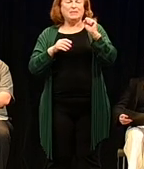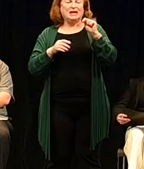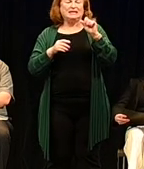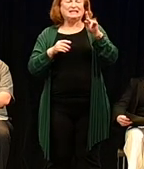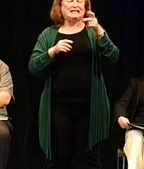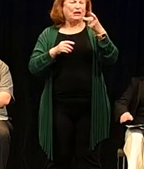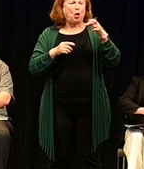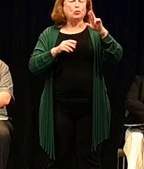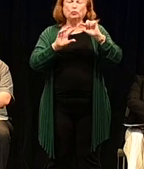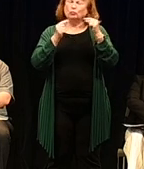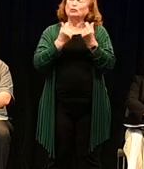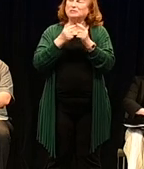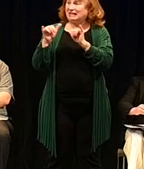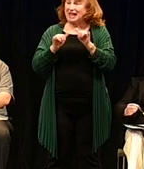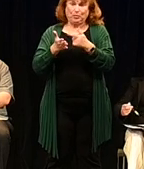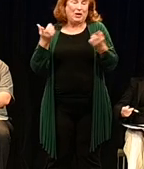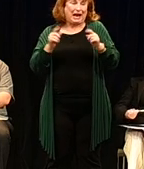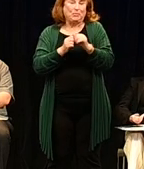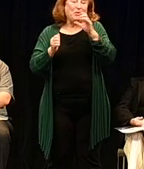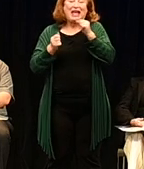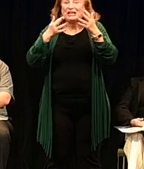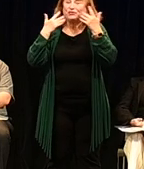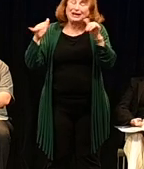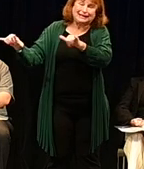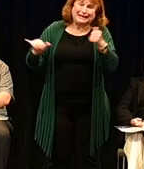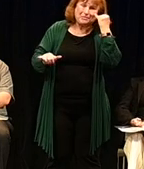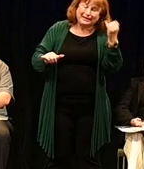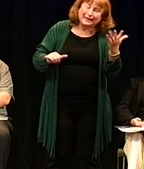groups, not dissimilar from what happens with Age Friendly.